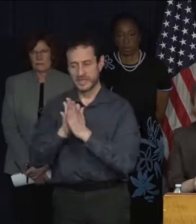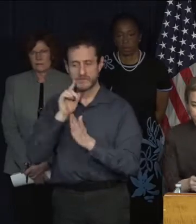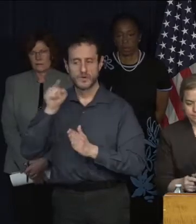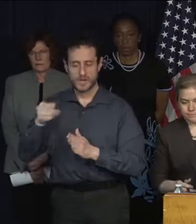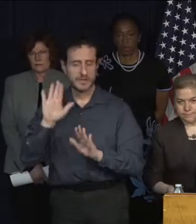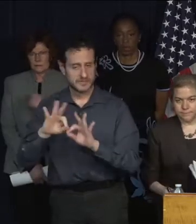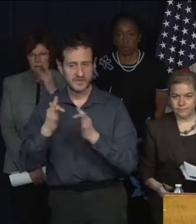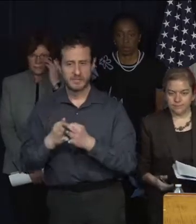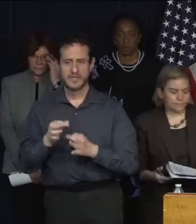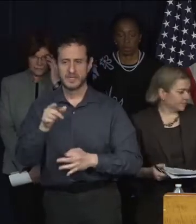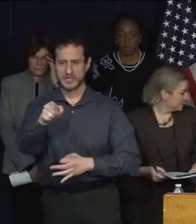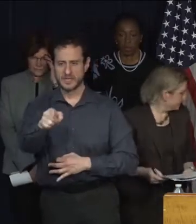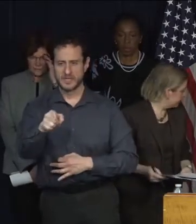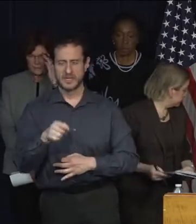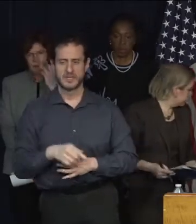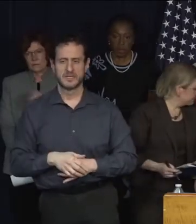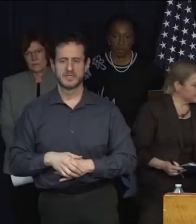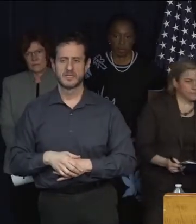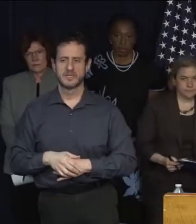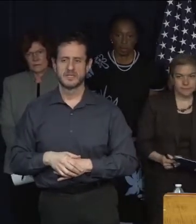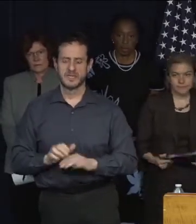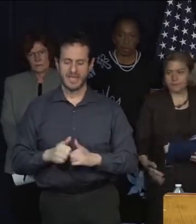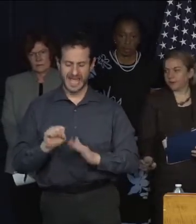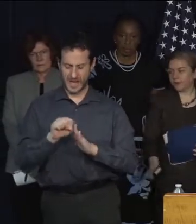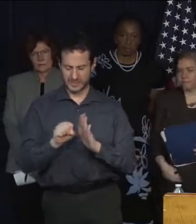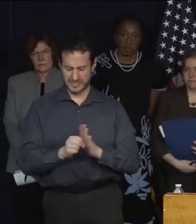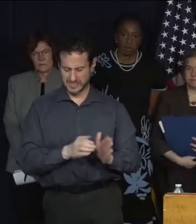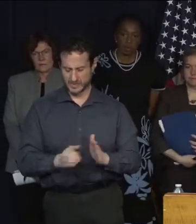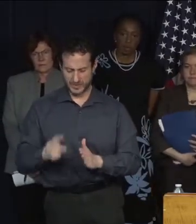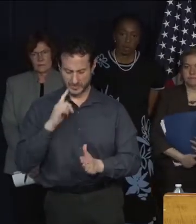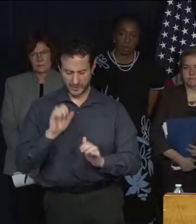state's preparing for how this might affect next week's